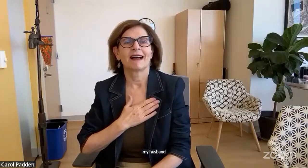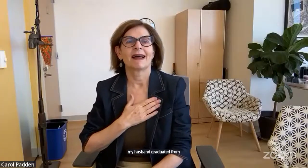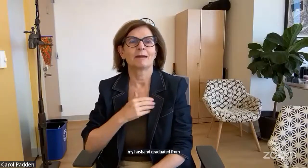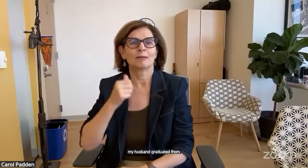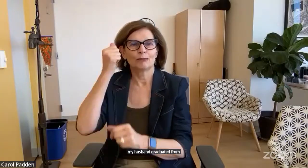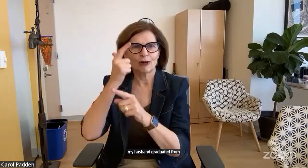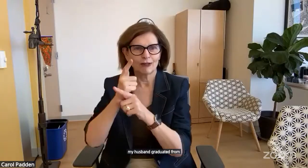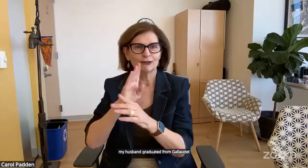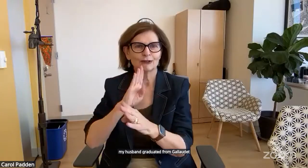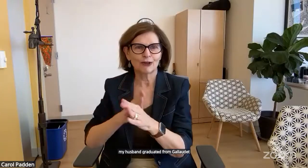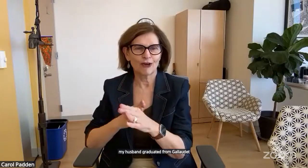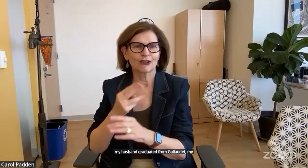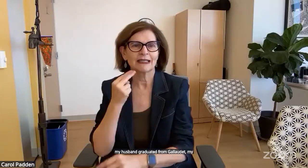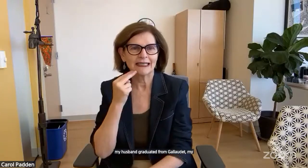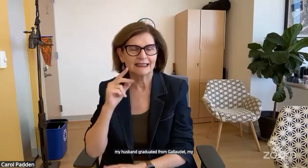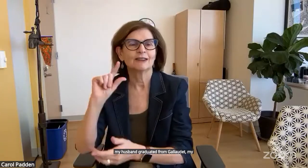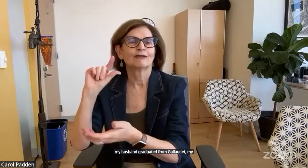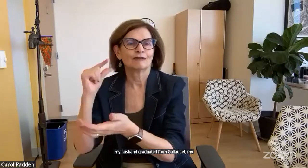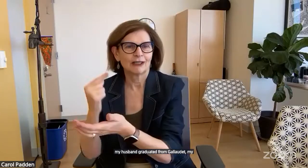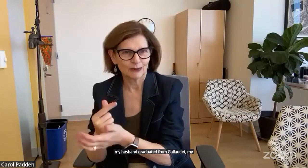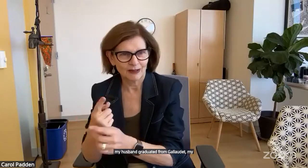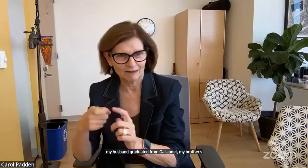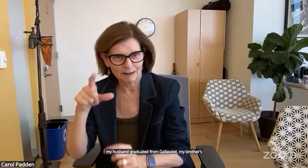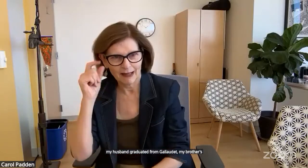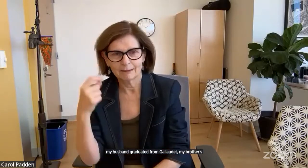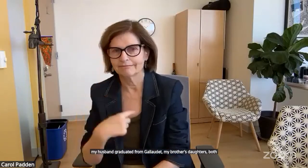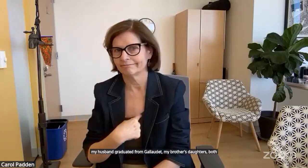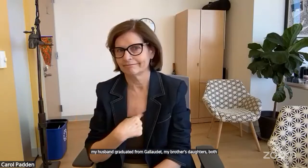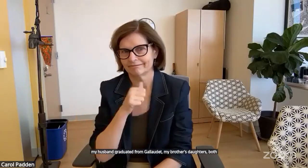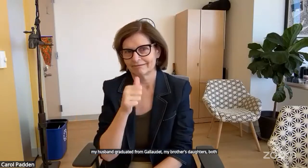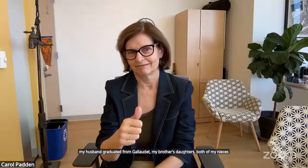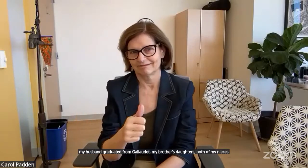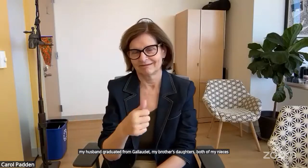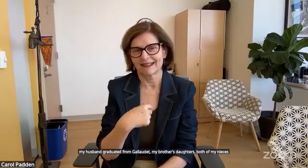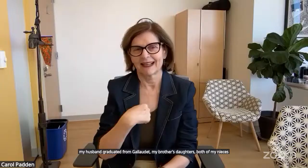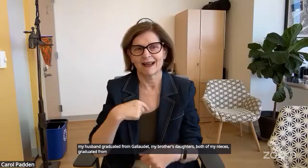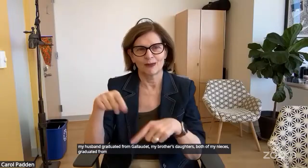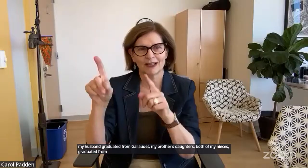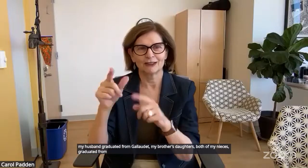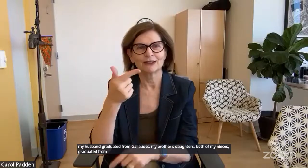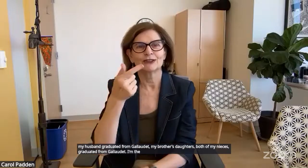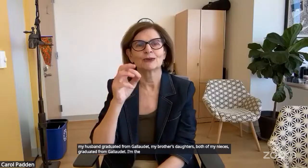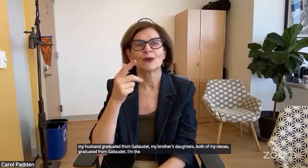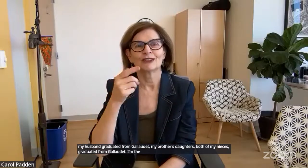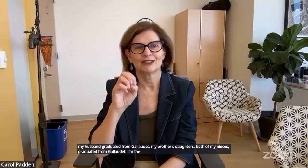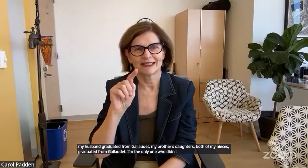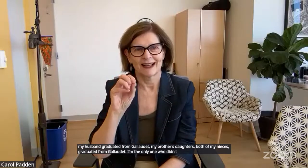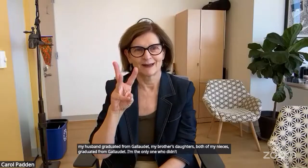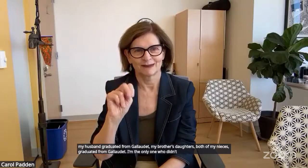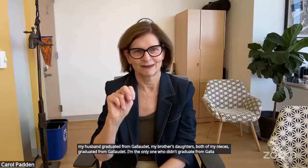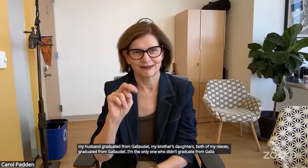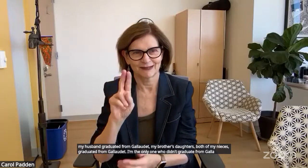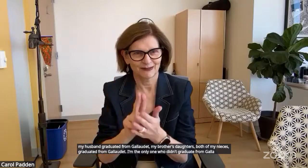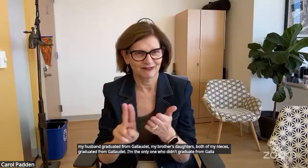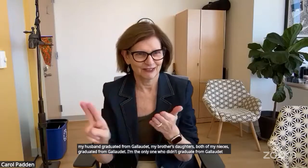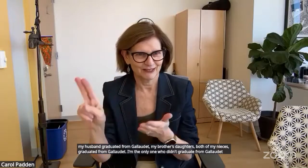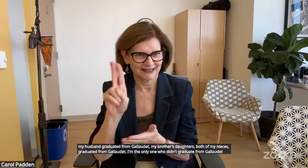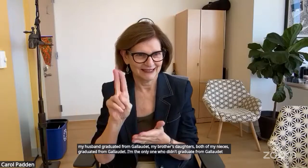Gallaudet. My brother's daughters, both of my nieces, graduated from Gallaudet. I'm the only one who didn't graduate from Gallaudet. I went to